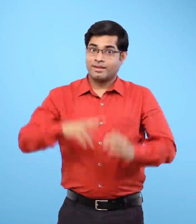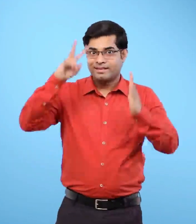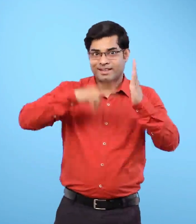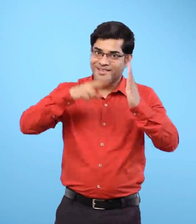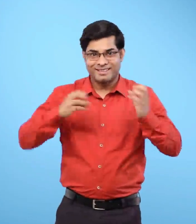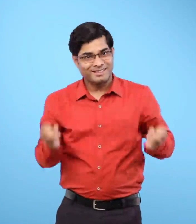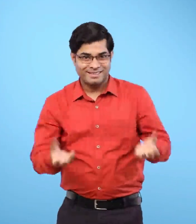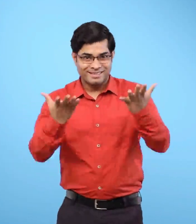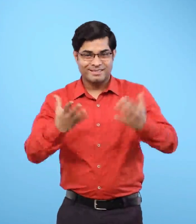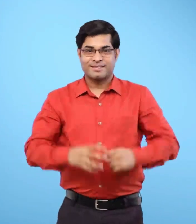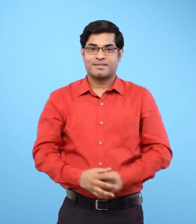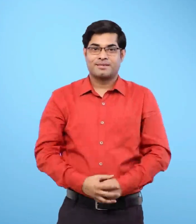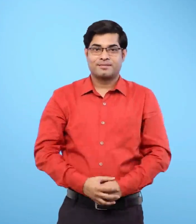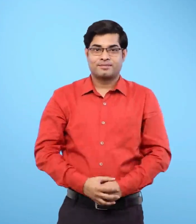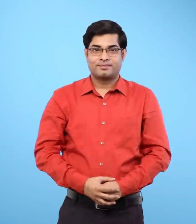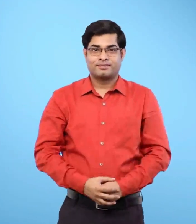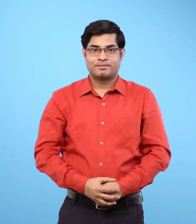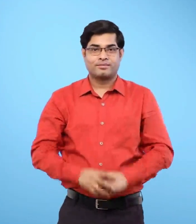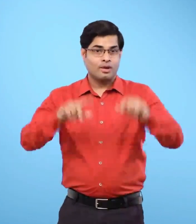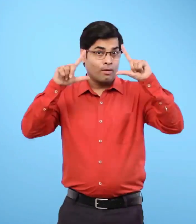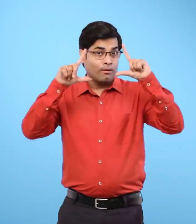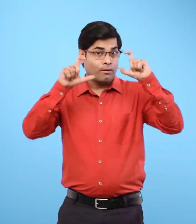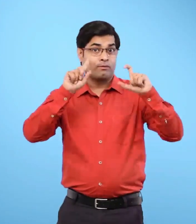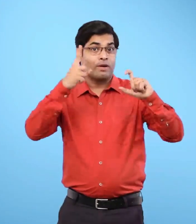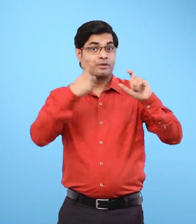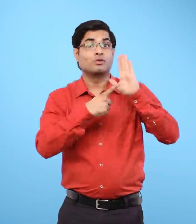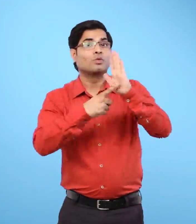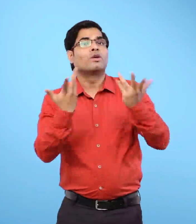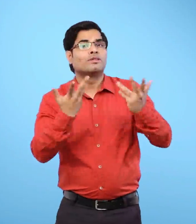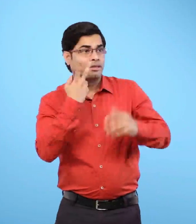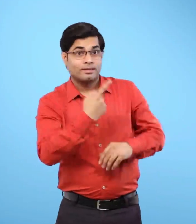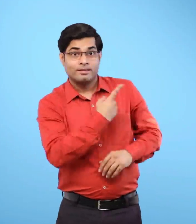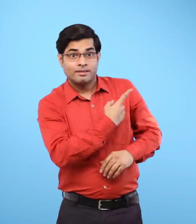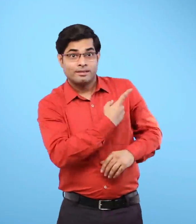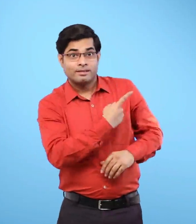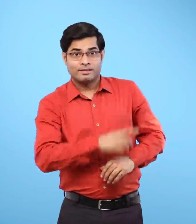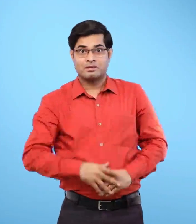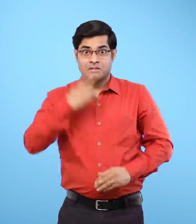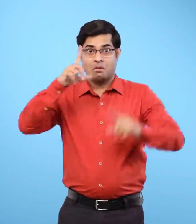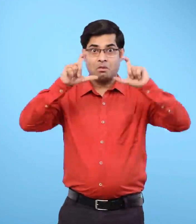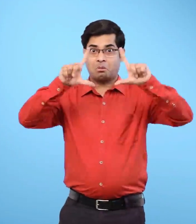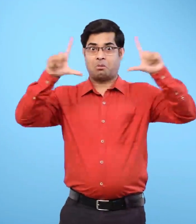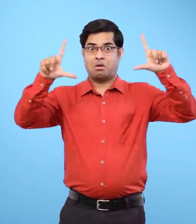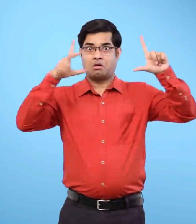Let's begin reading this page. Picture 1 shows a board with poem about months in a